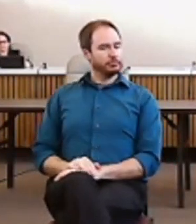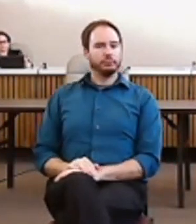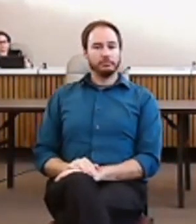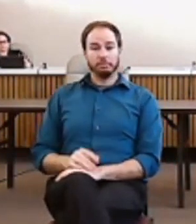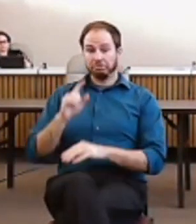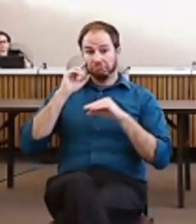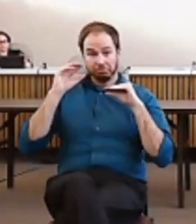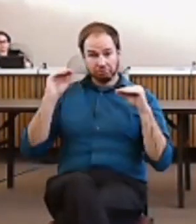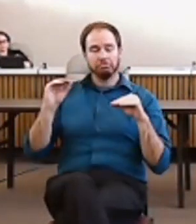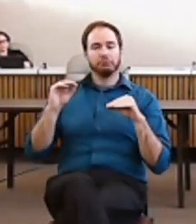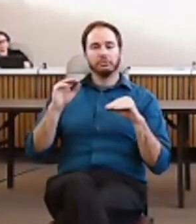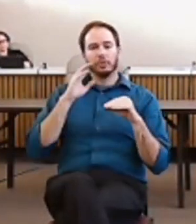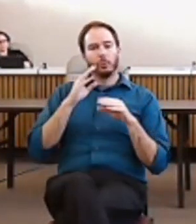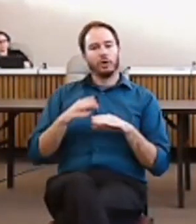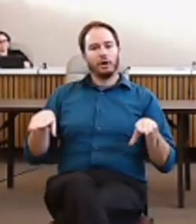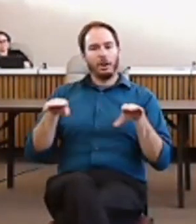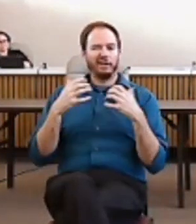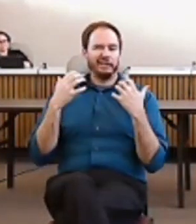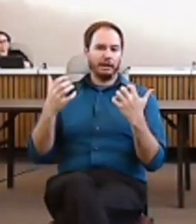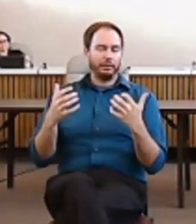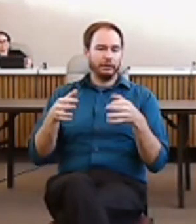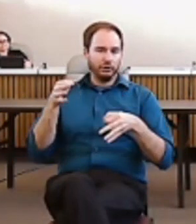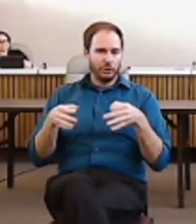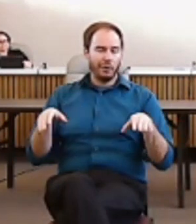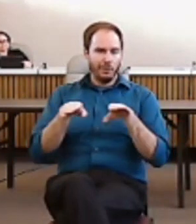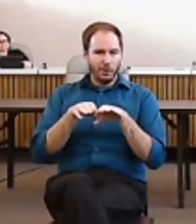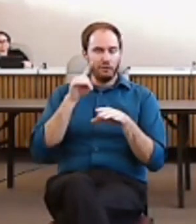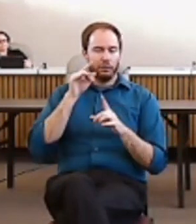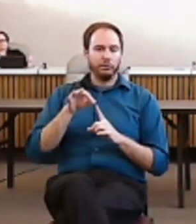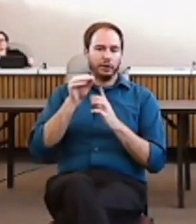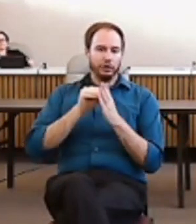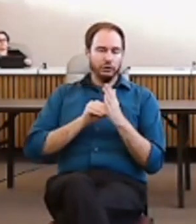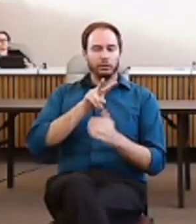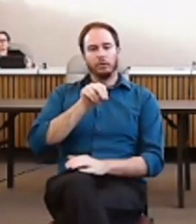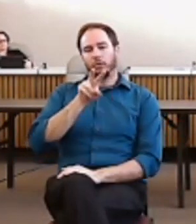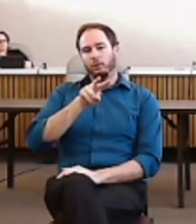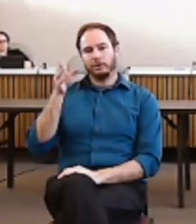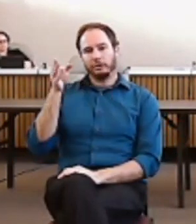Then hearing none, I am going to close the public hearing for special use permit application number